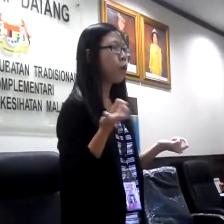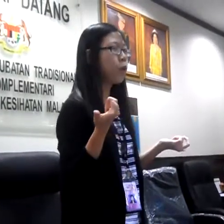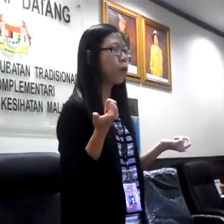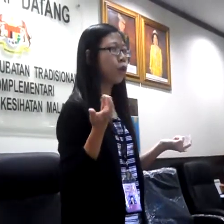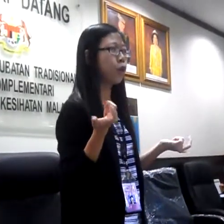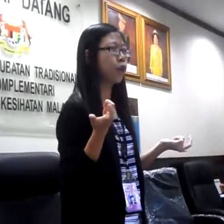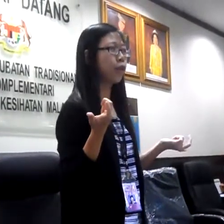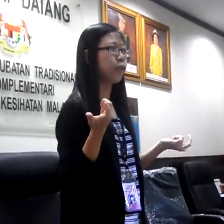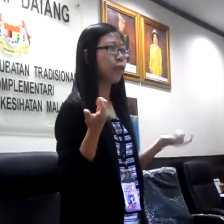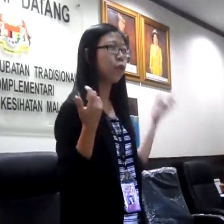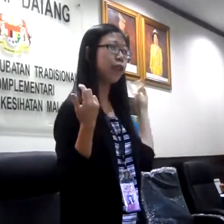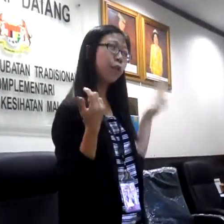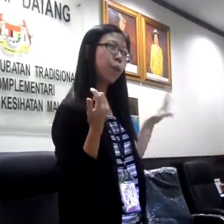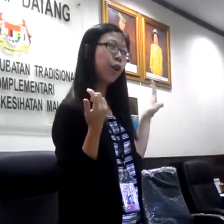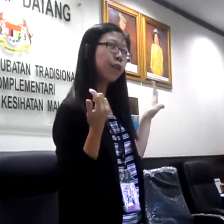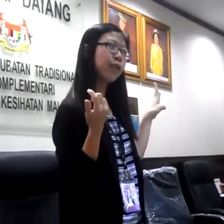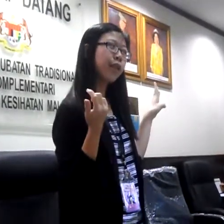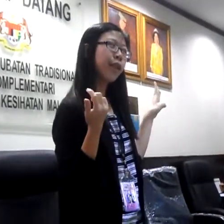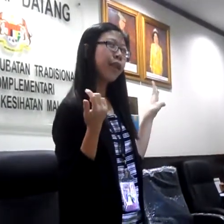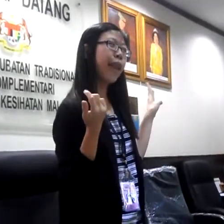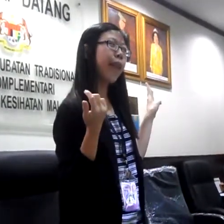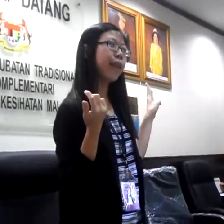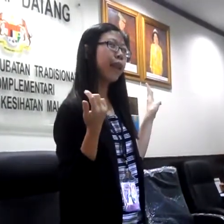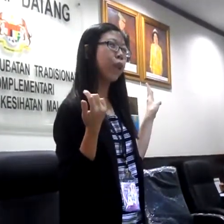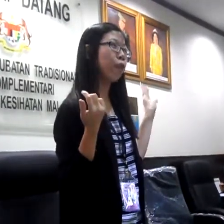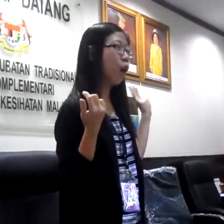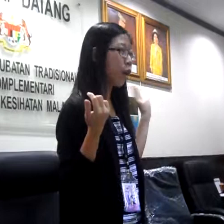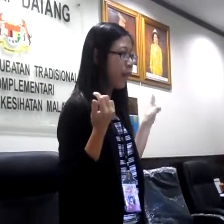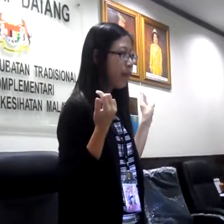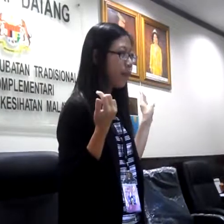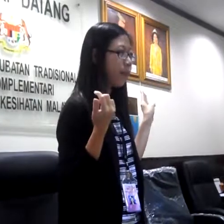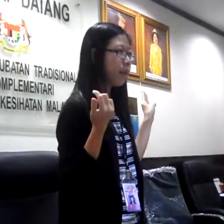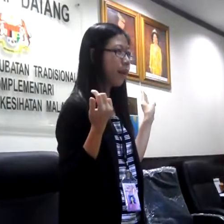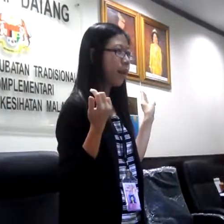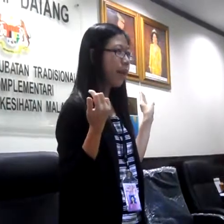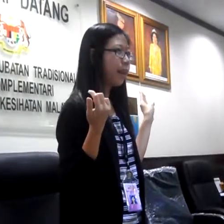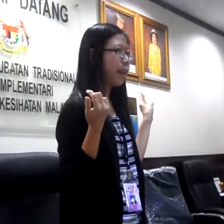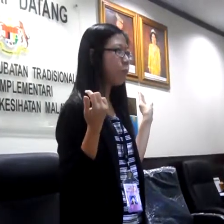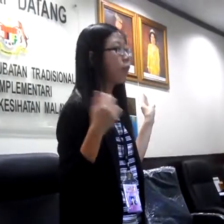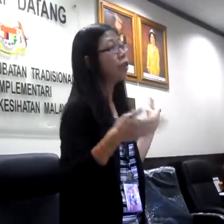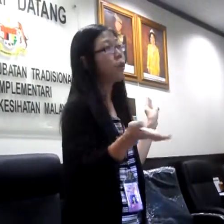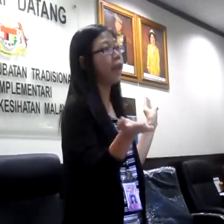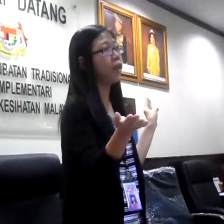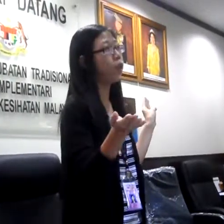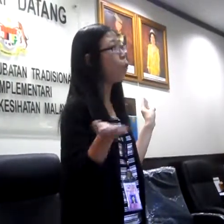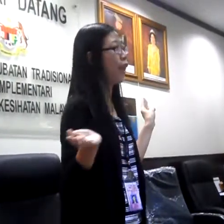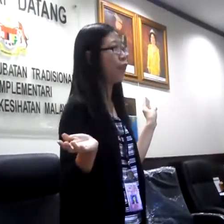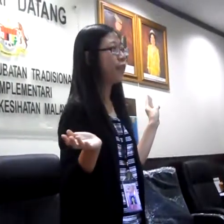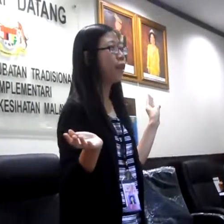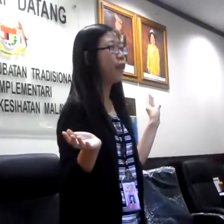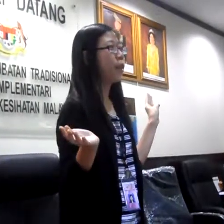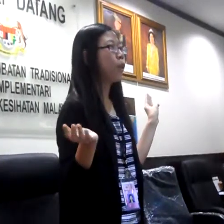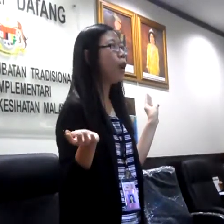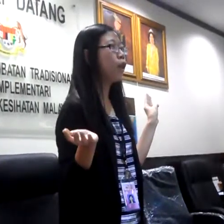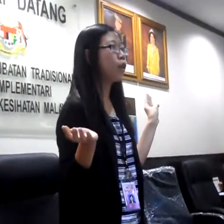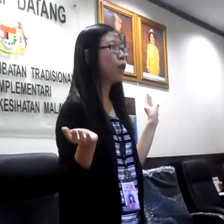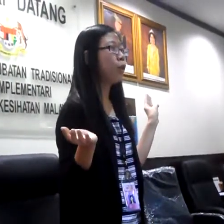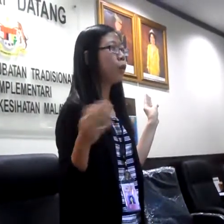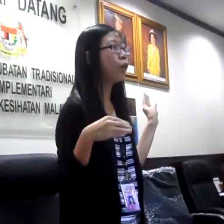maybe you should think of these three points. Then, if you are ready, and then please go ahead. Don't wait. Because we